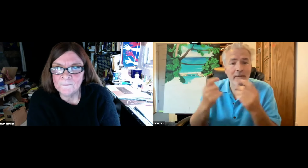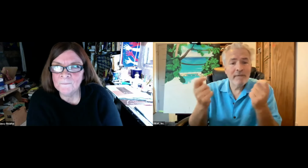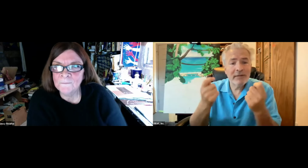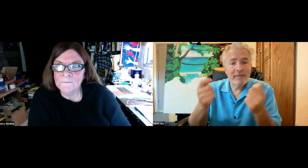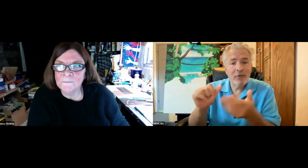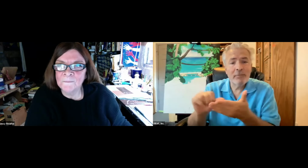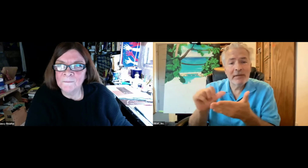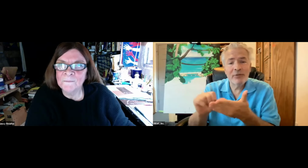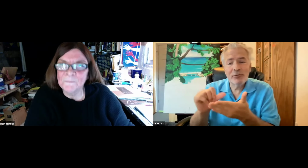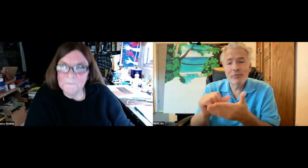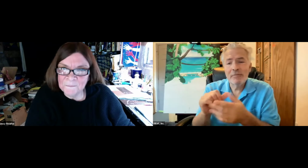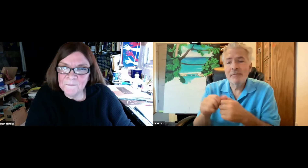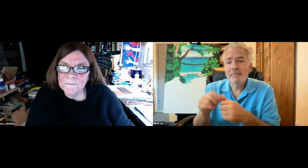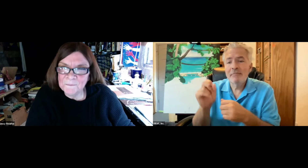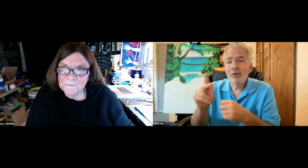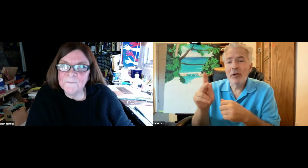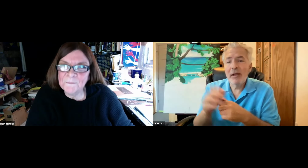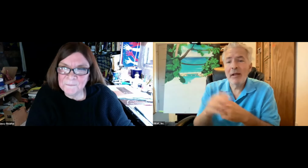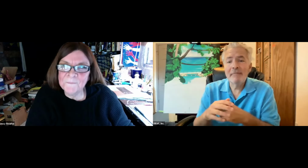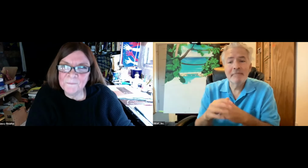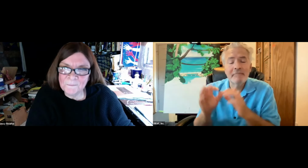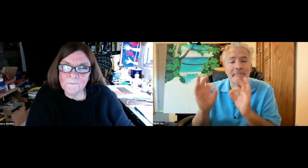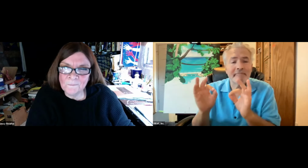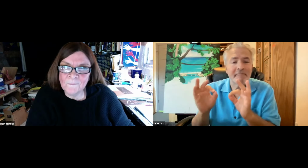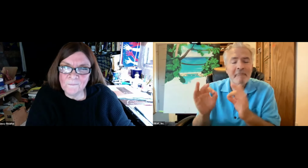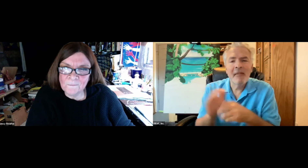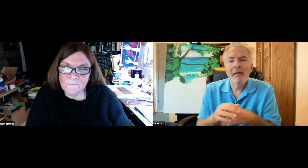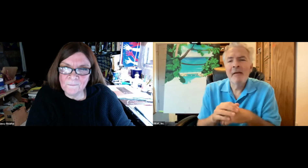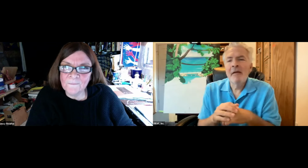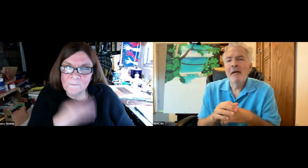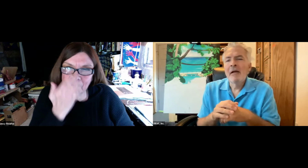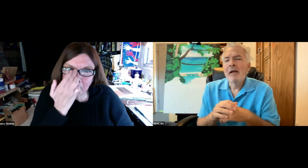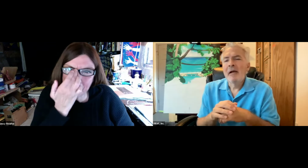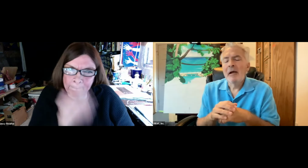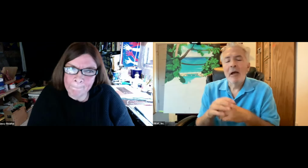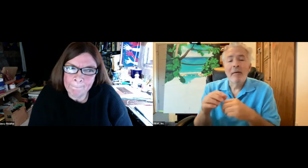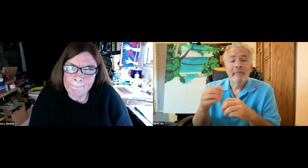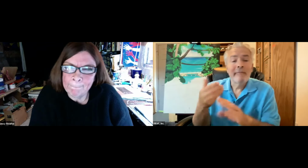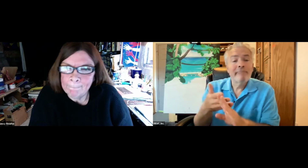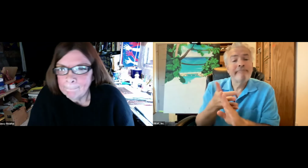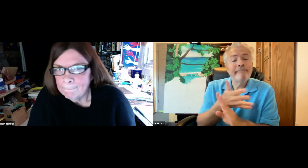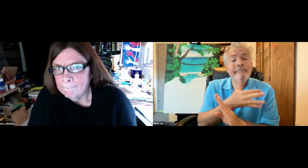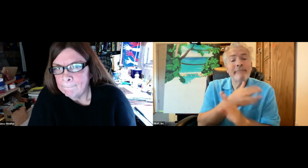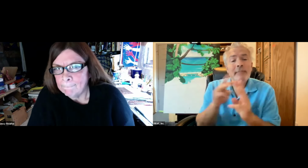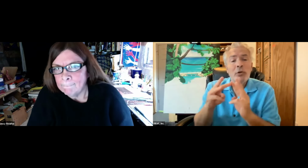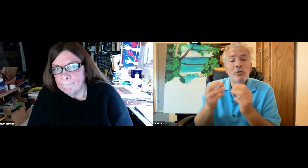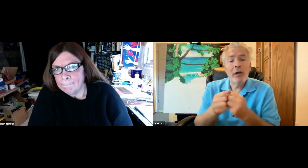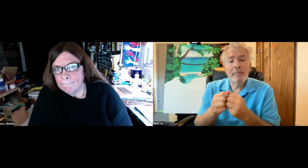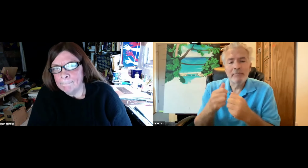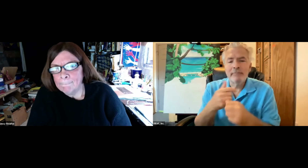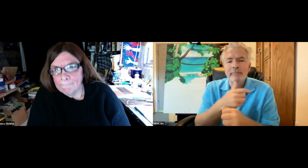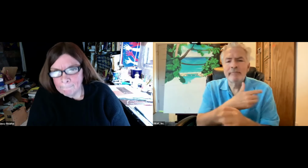to the Deaf Visual Arts Festival. So, you will be able to see that again.